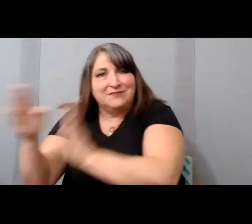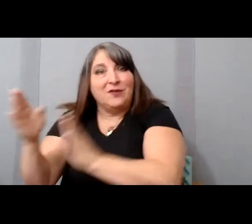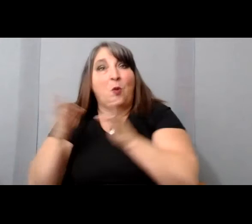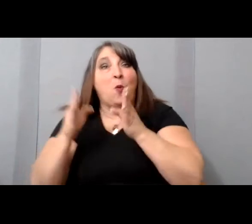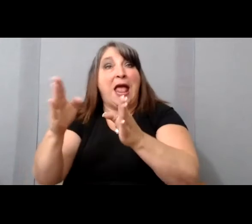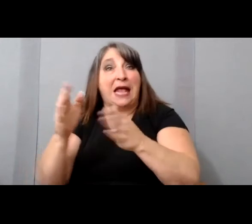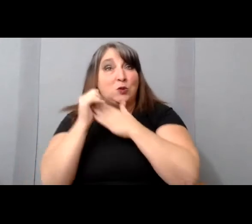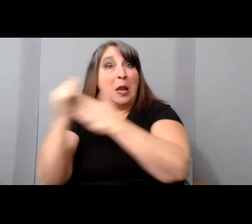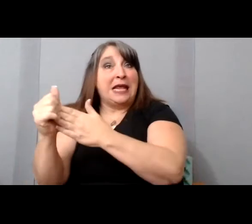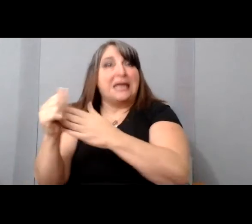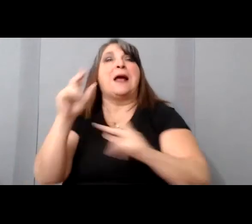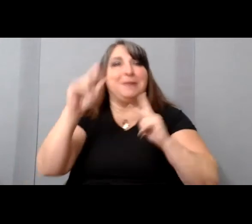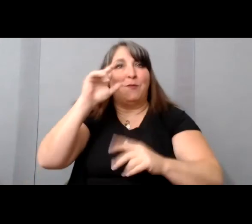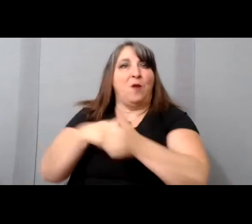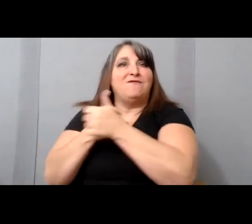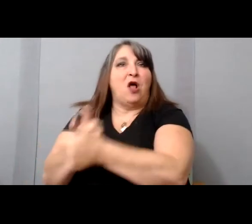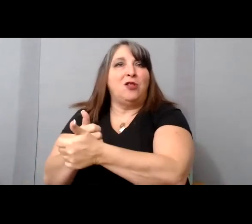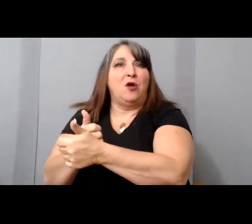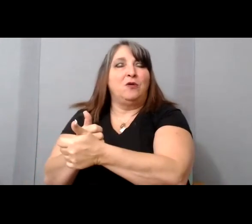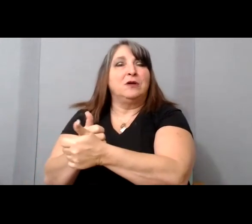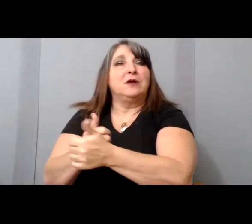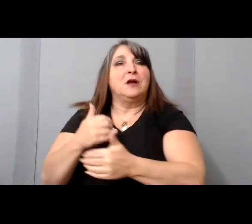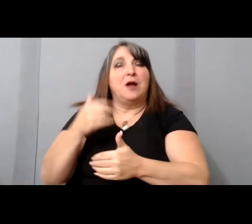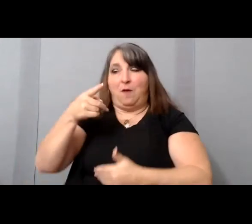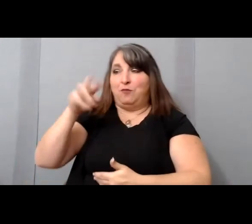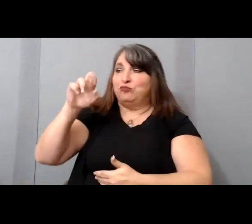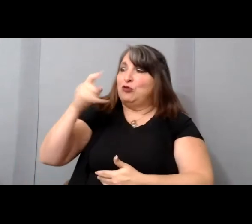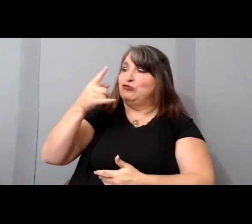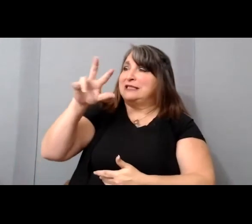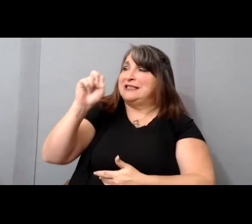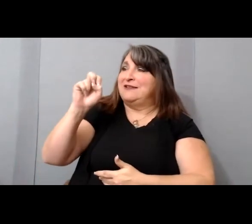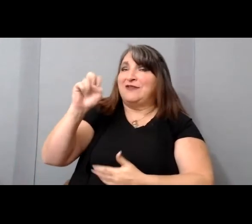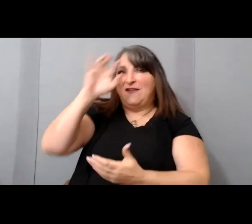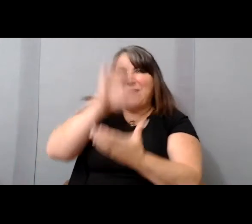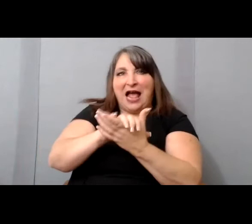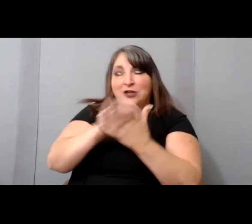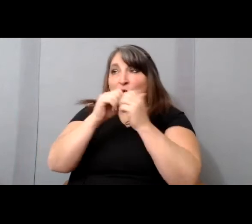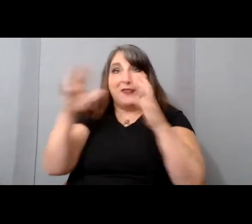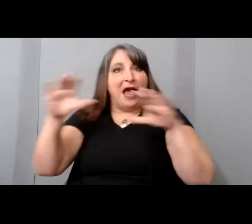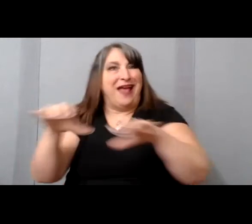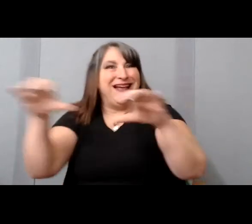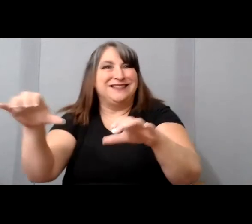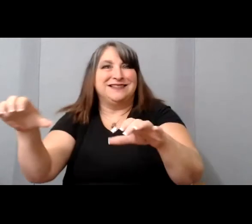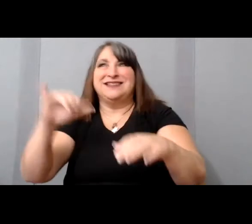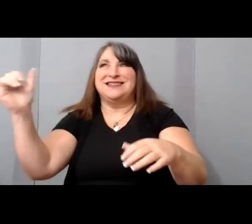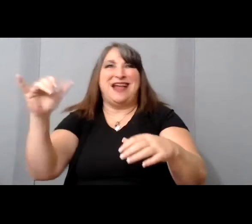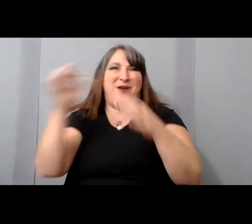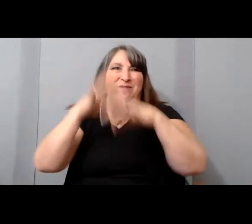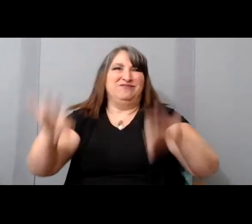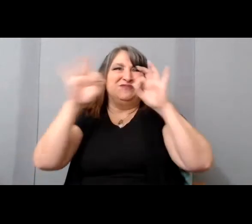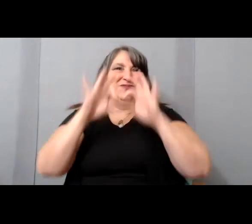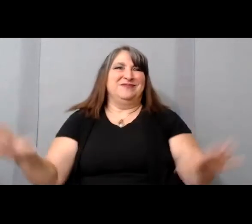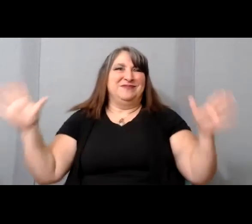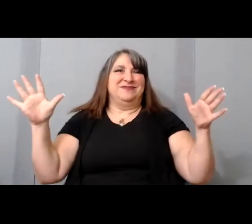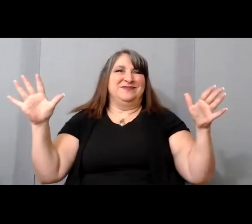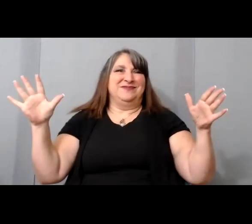us. Progressive values without progressive action, to me, is shouting in the wind. And